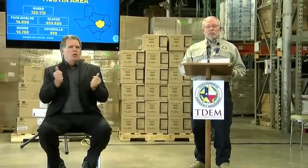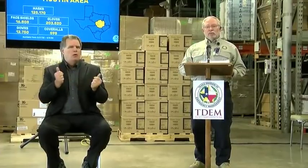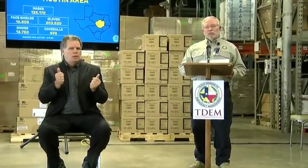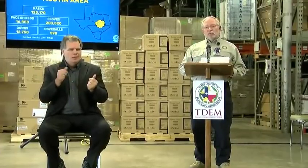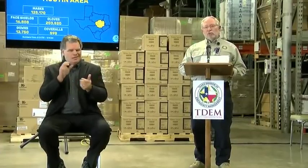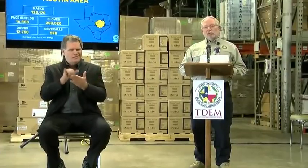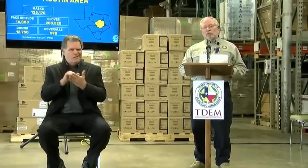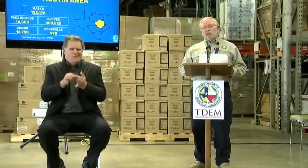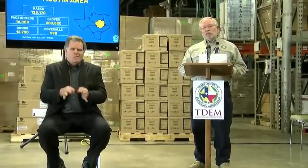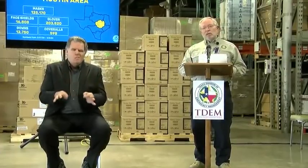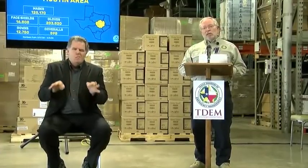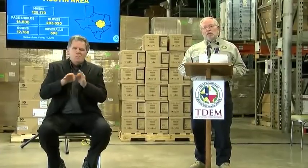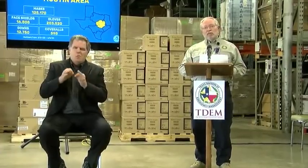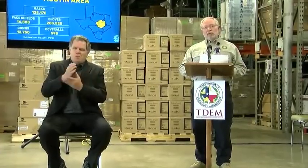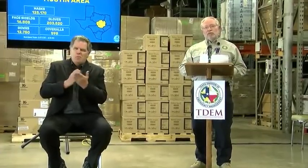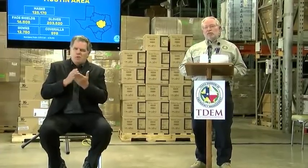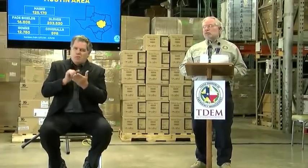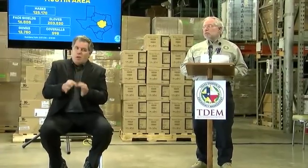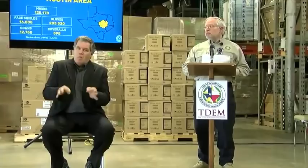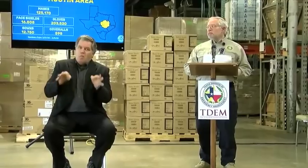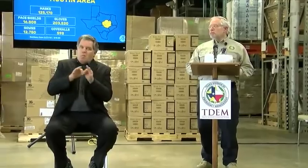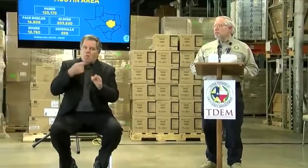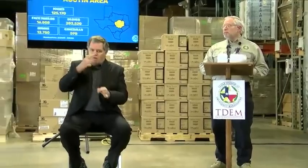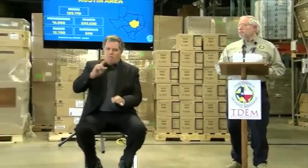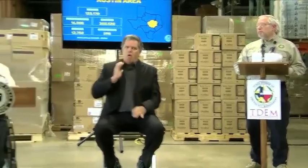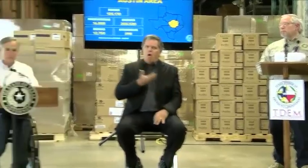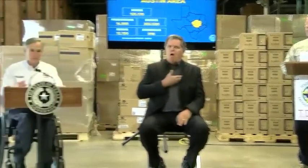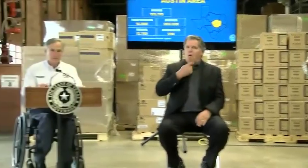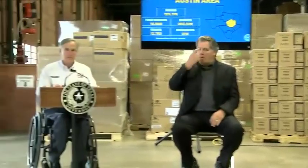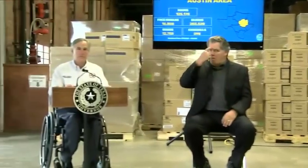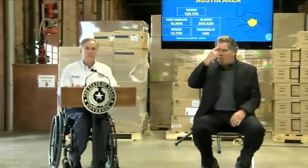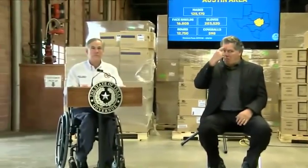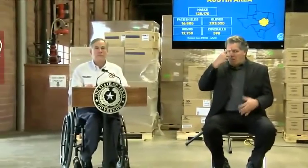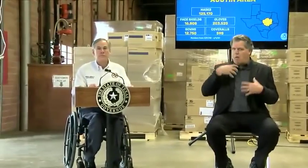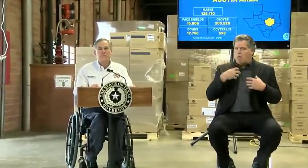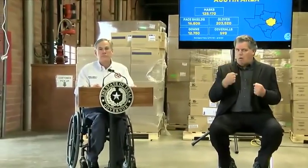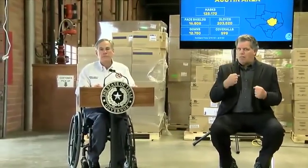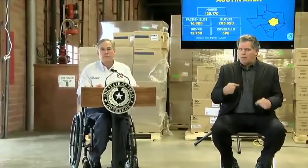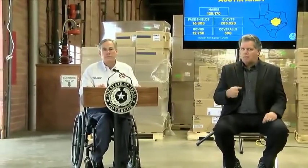is one of the most important mental health messages.